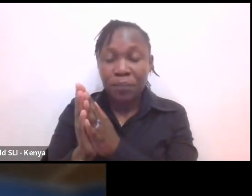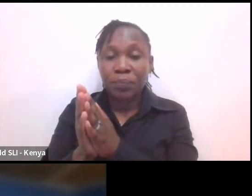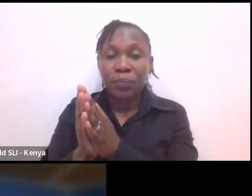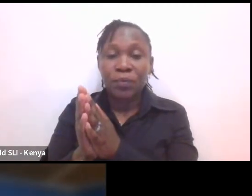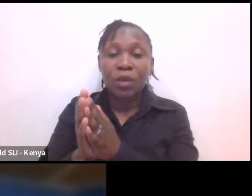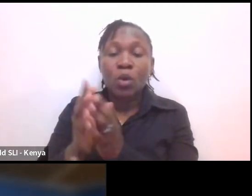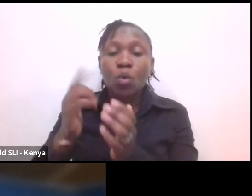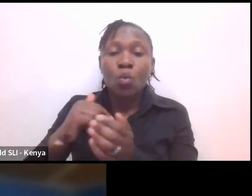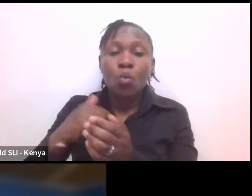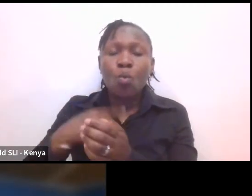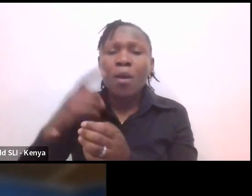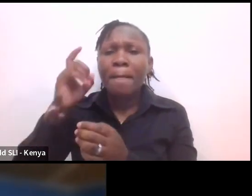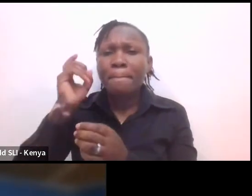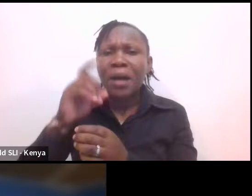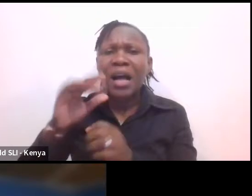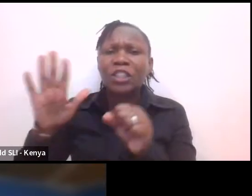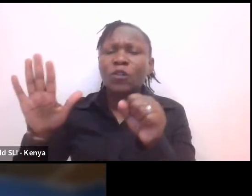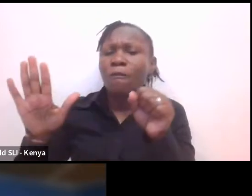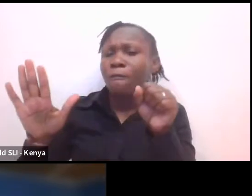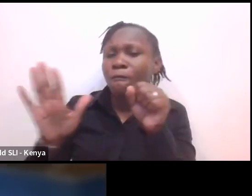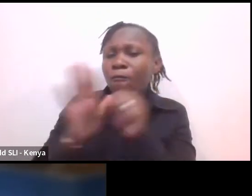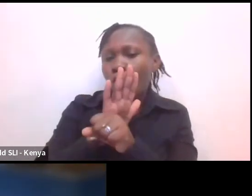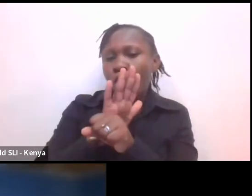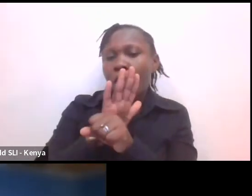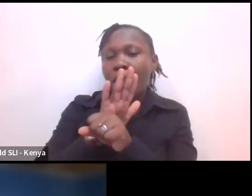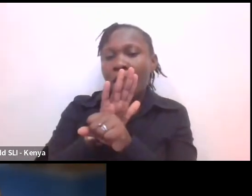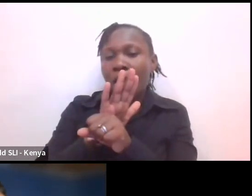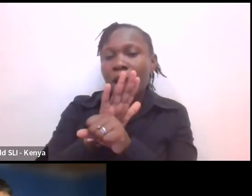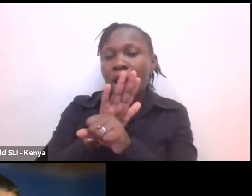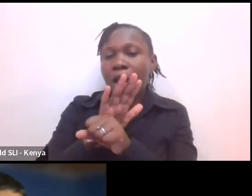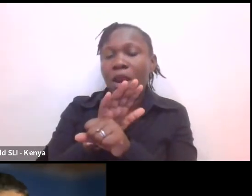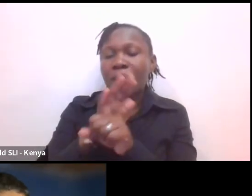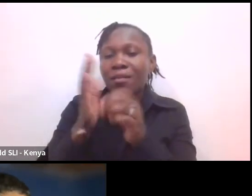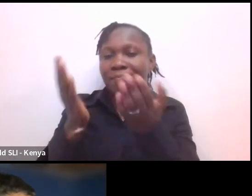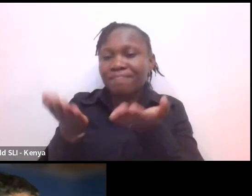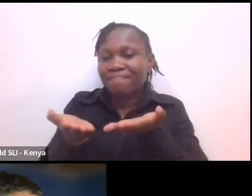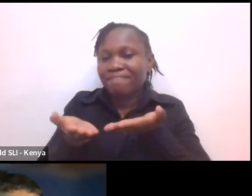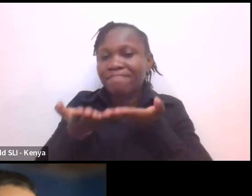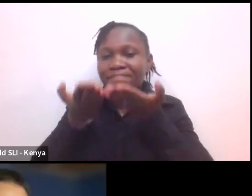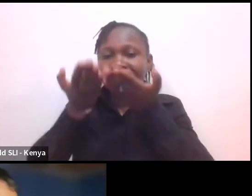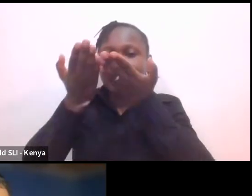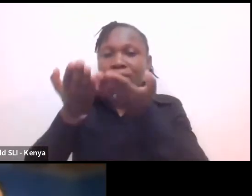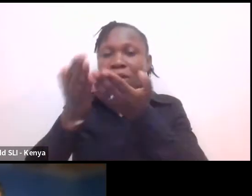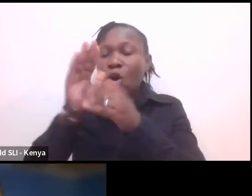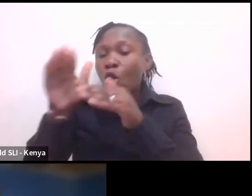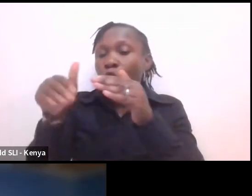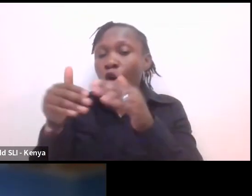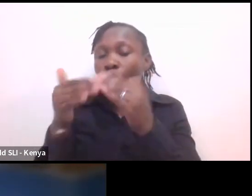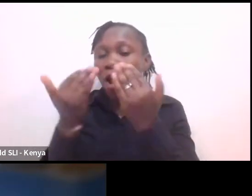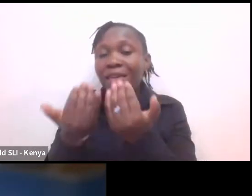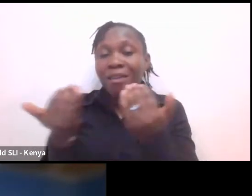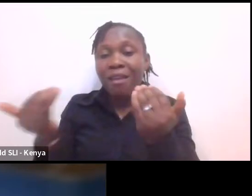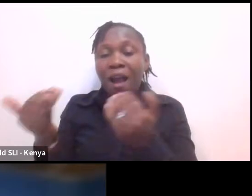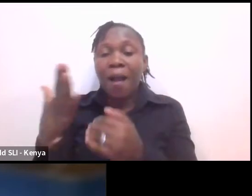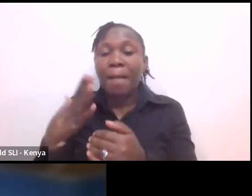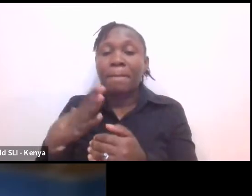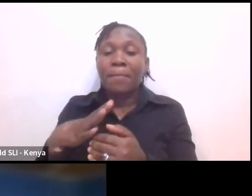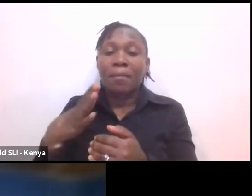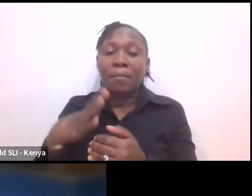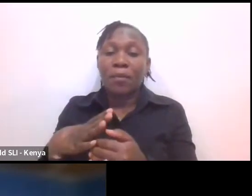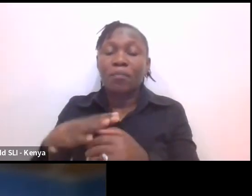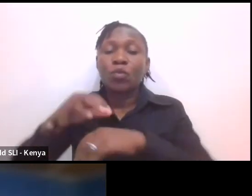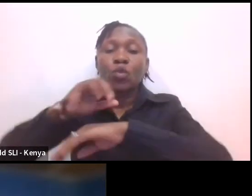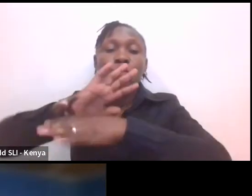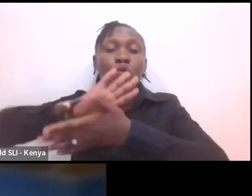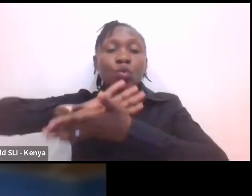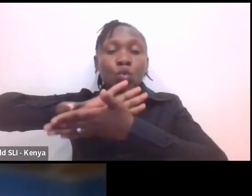maximally digitally upskill every young person. The Cavendish Schools are launching a structured upgrading of all students' digital